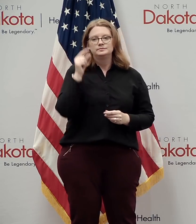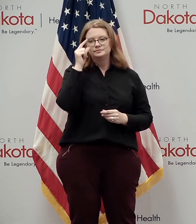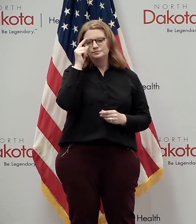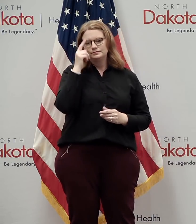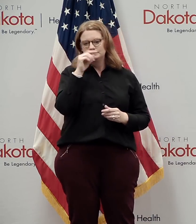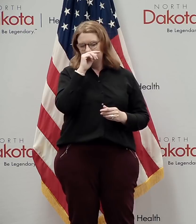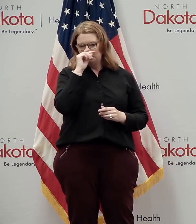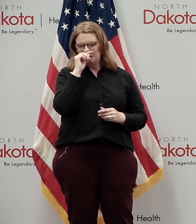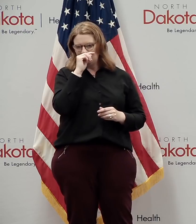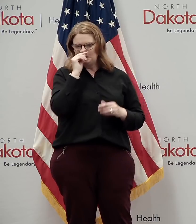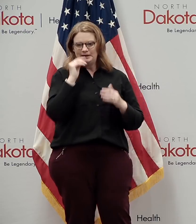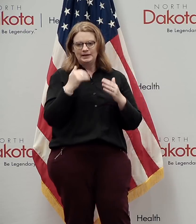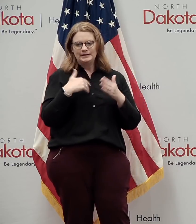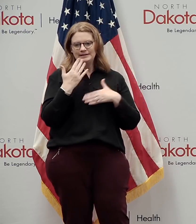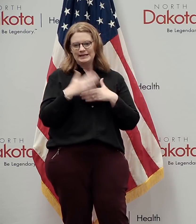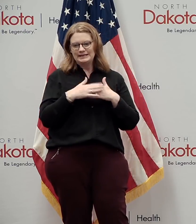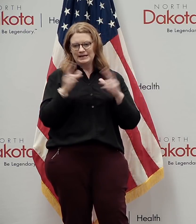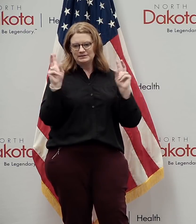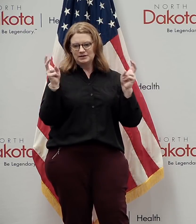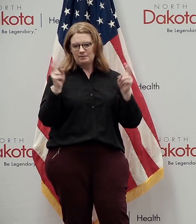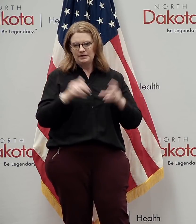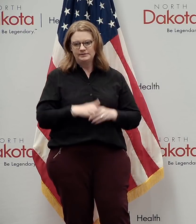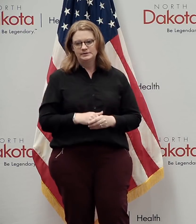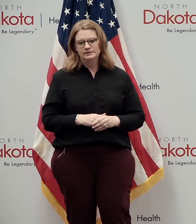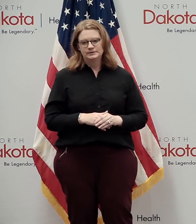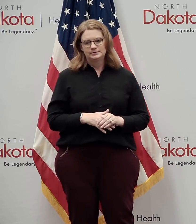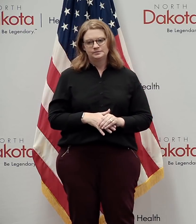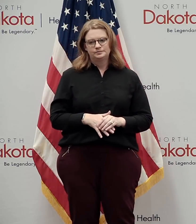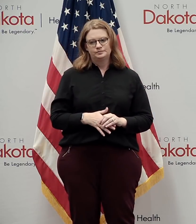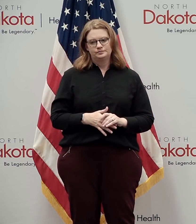next topic I think we want to get to is